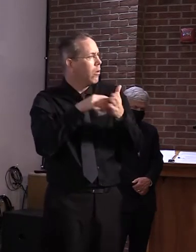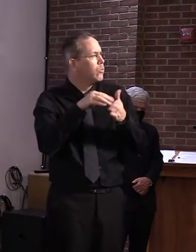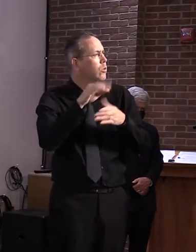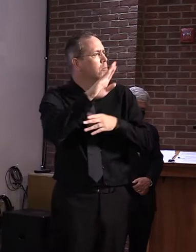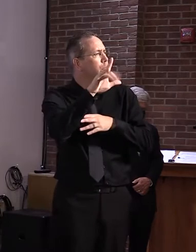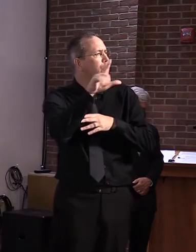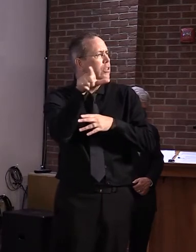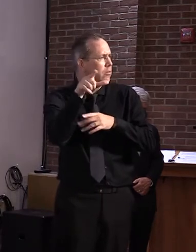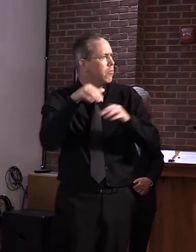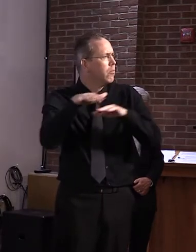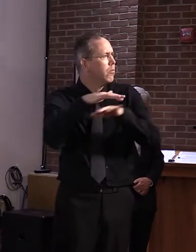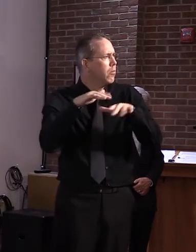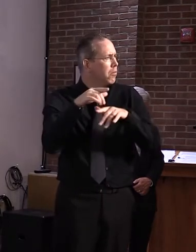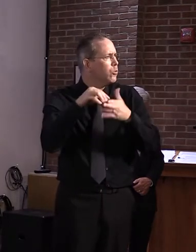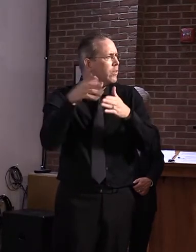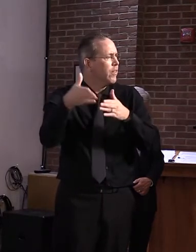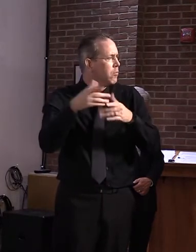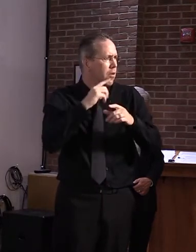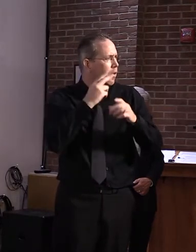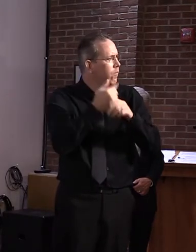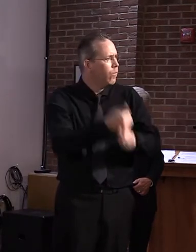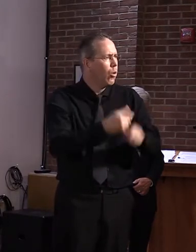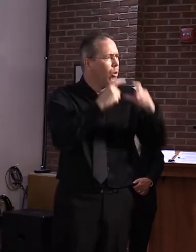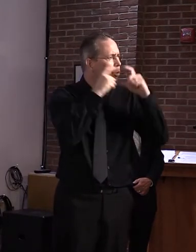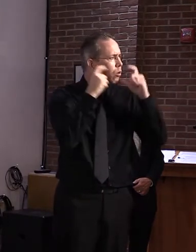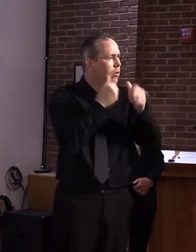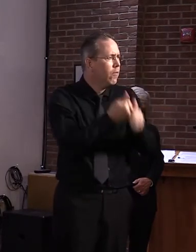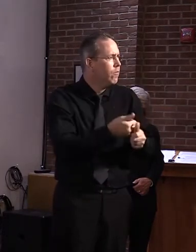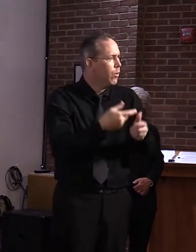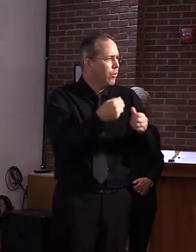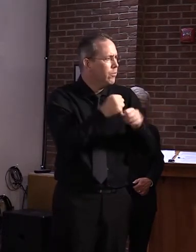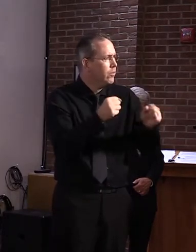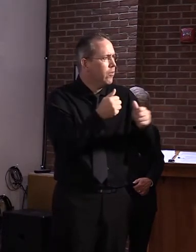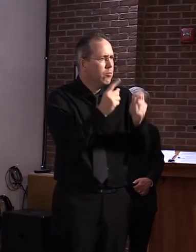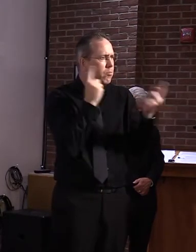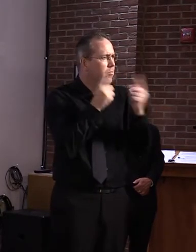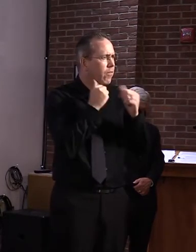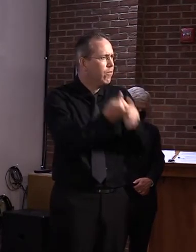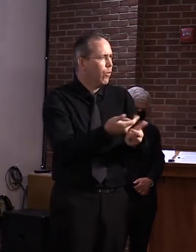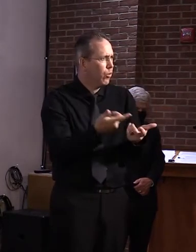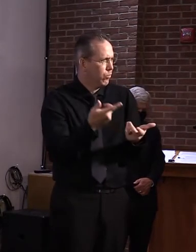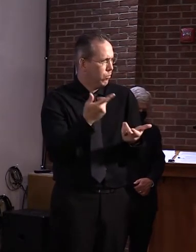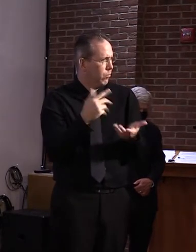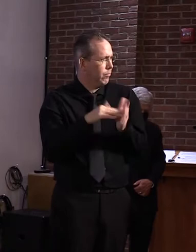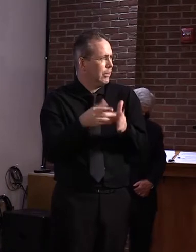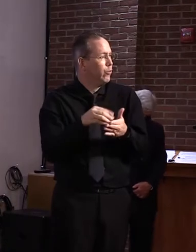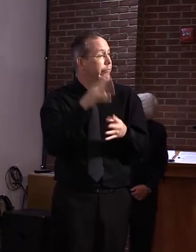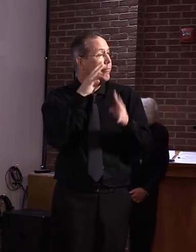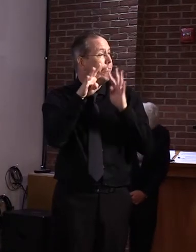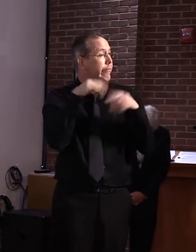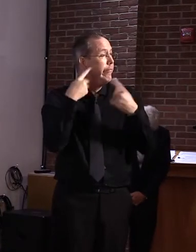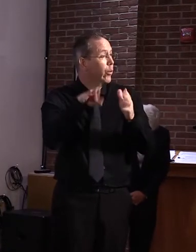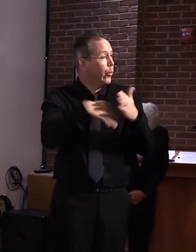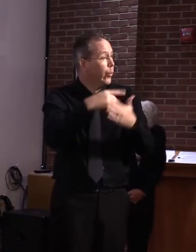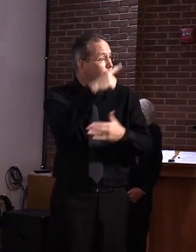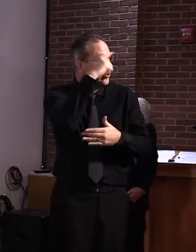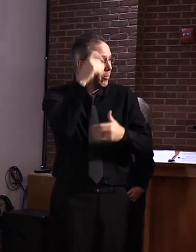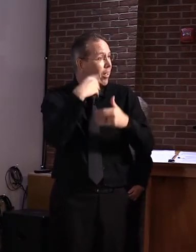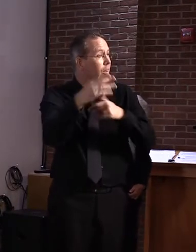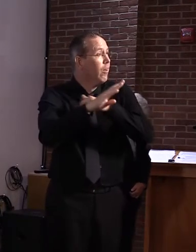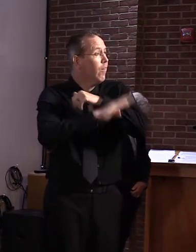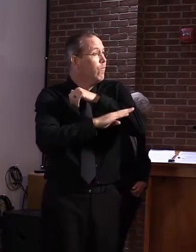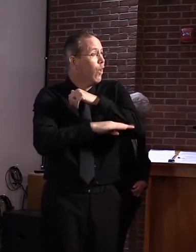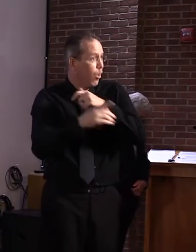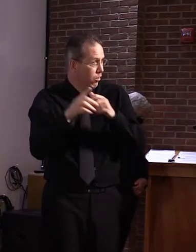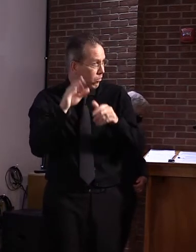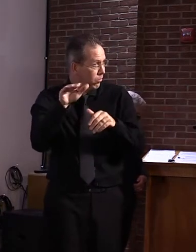the largest, the most difficult of the issues to resolve in this whole reopening process for us. As I